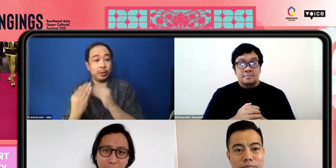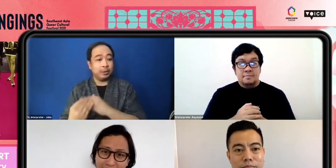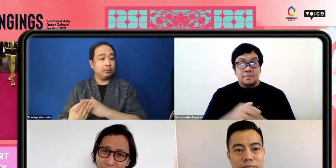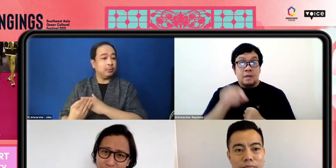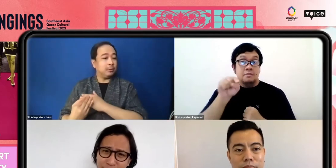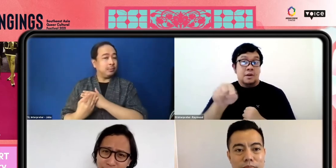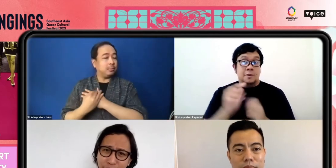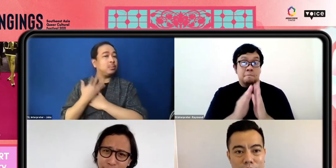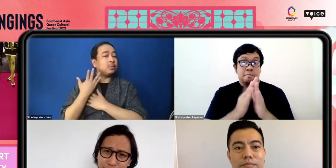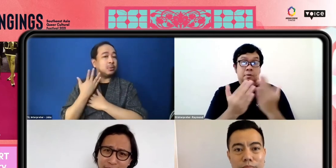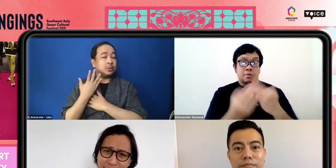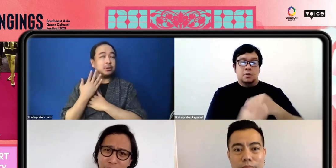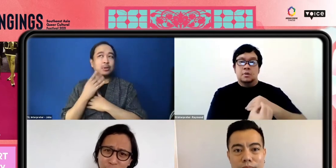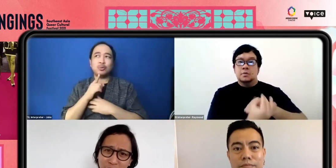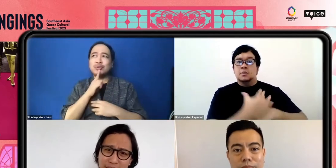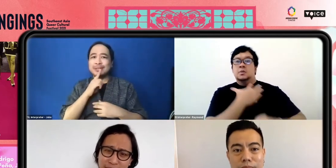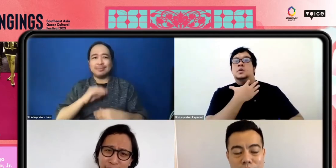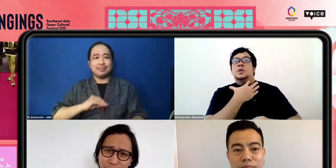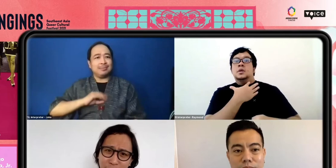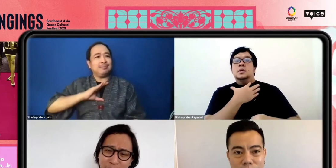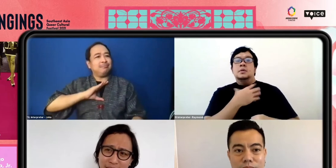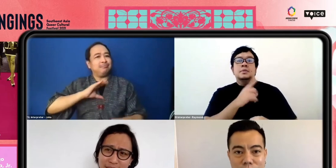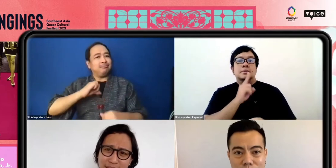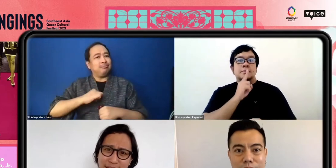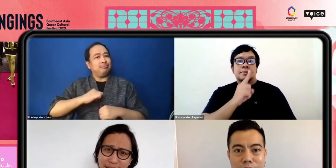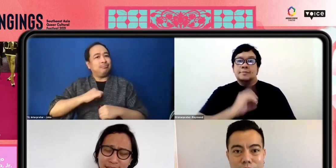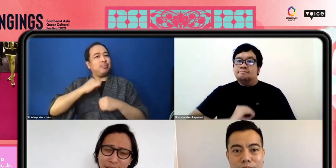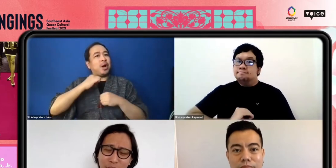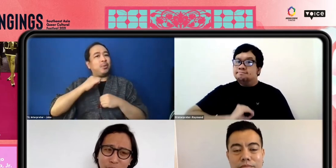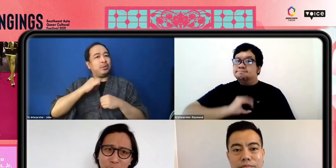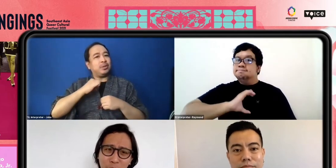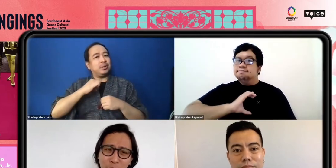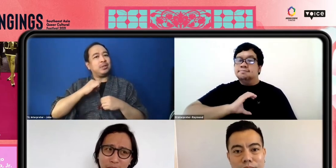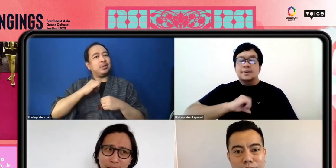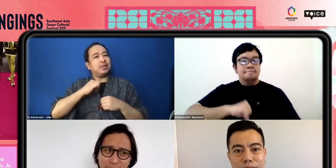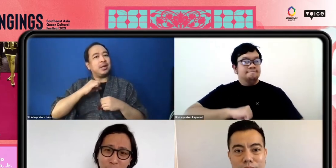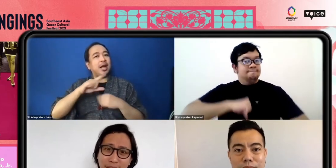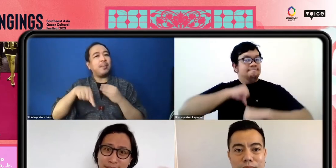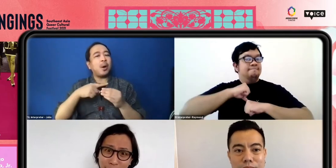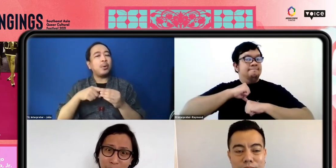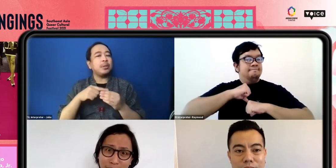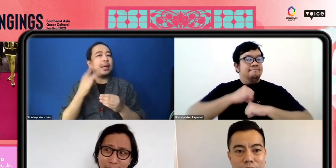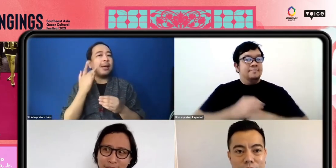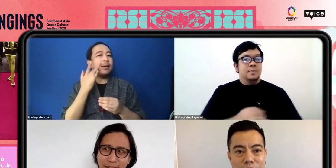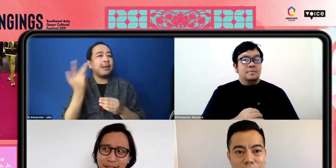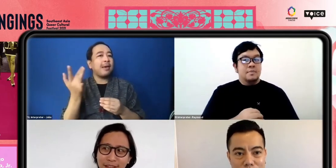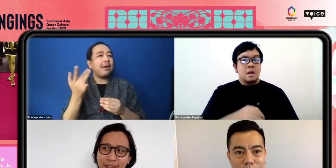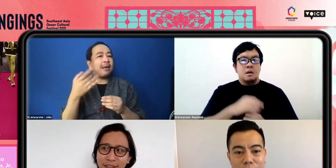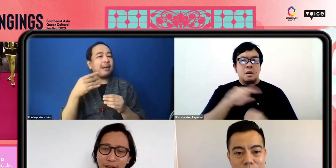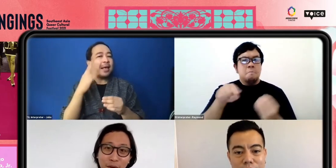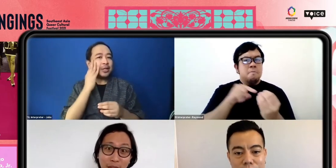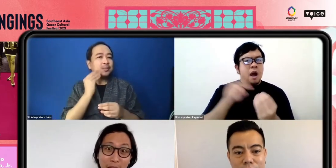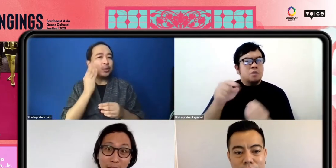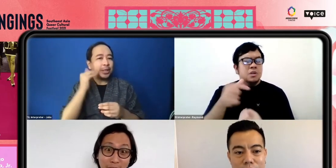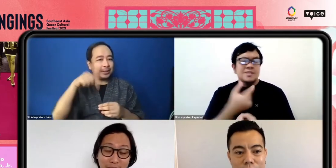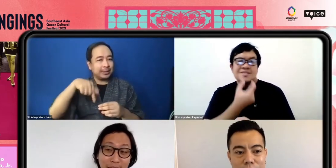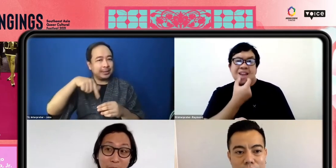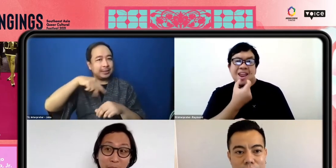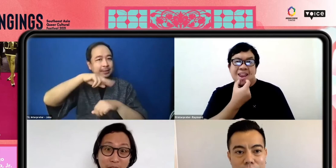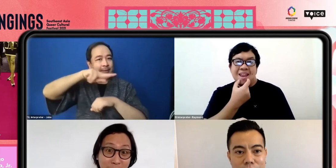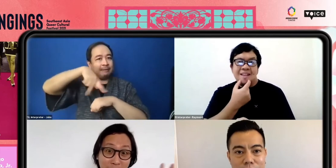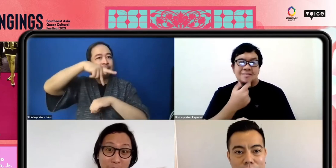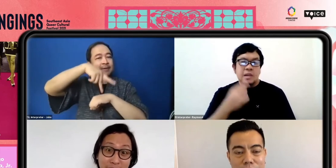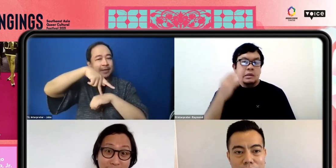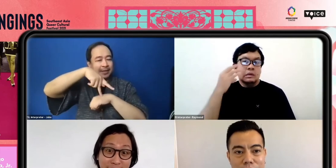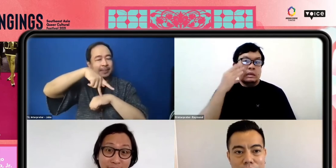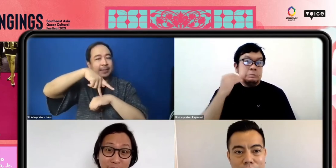really made me proud of the gay experience in the Philippines, that, you know, it breaks stereotypes that, you know, gay